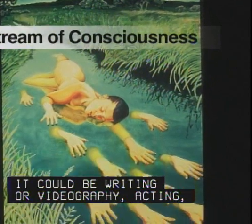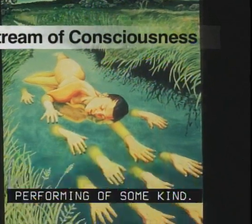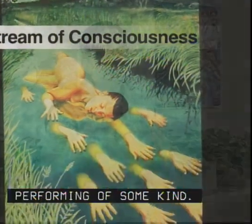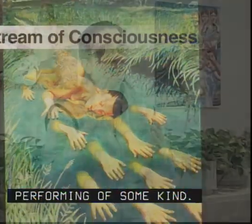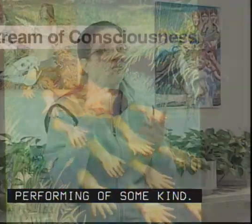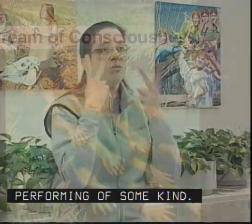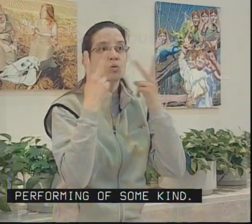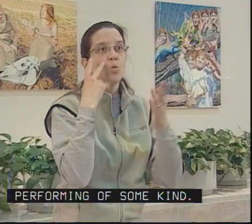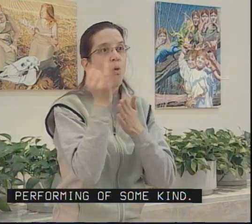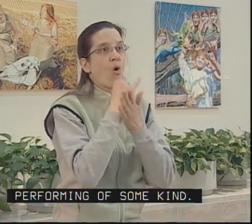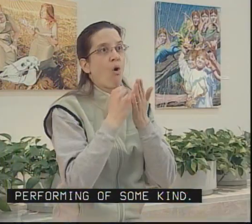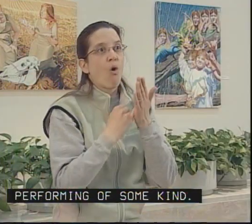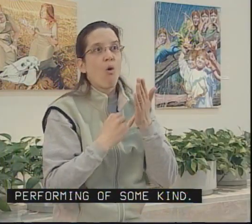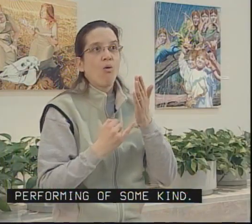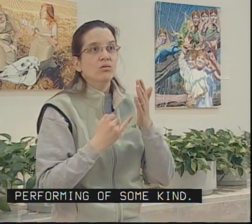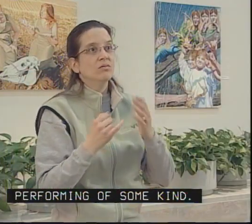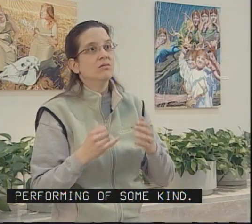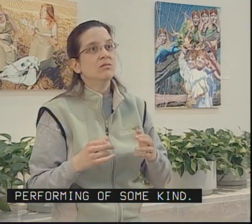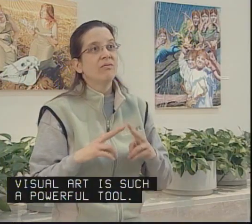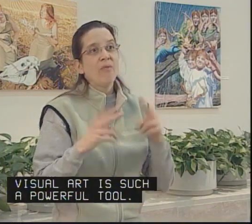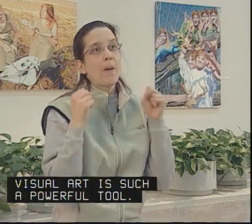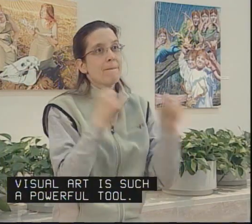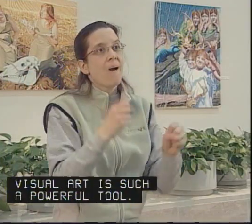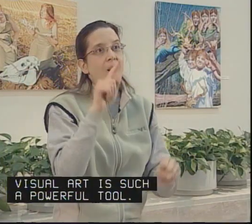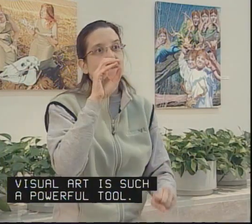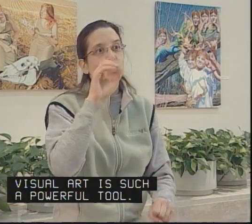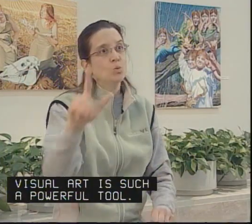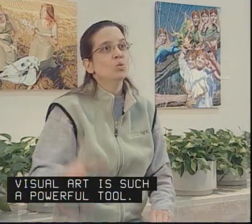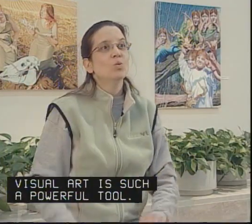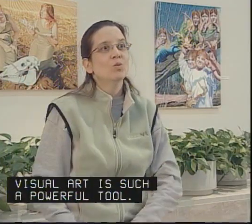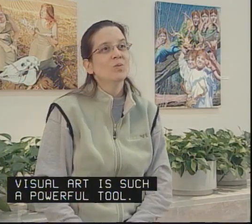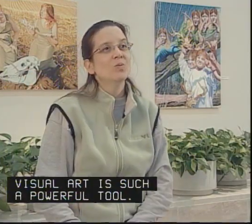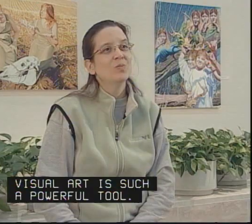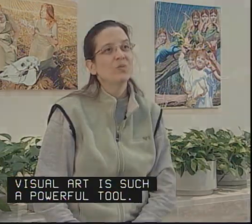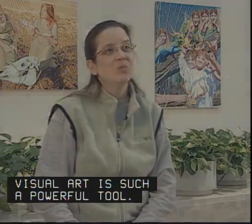acting, performing of some kind. Visual art is such a powerful tool.